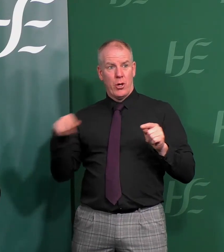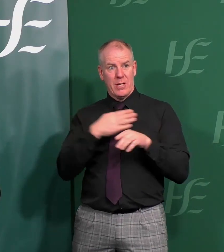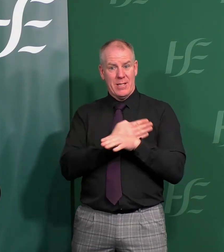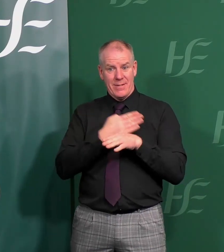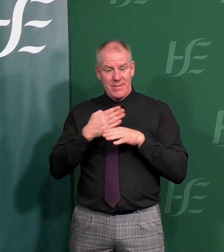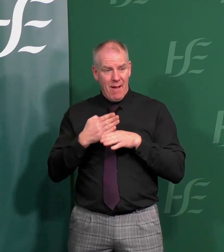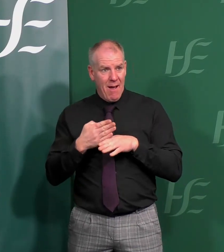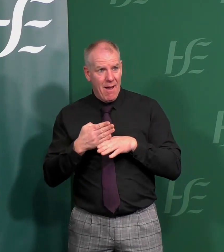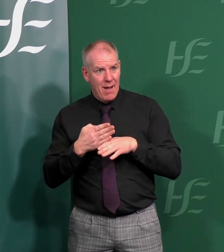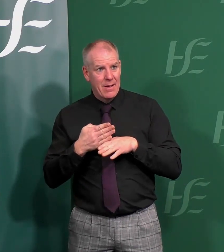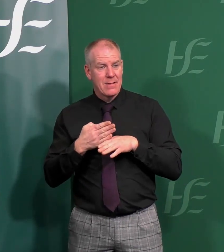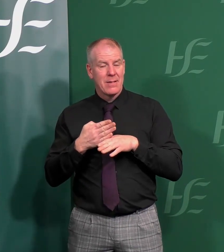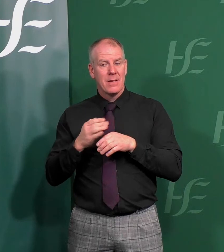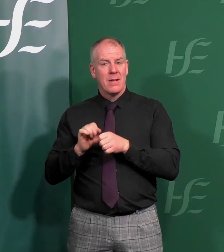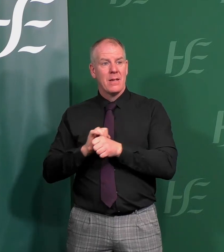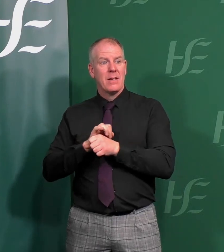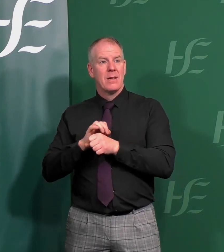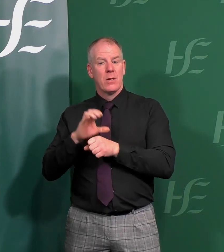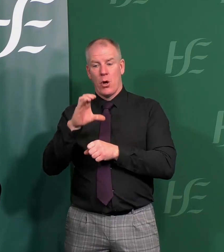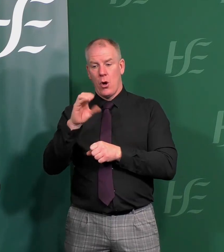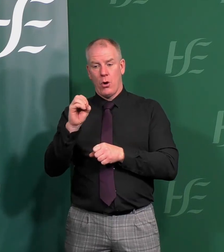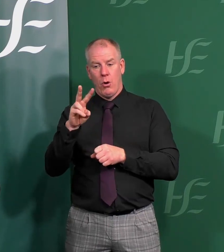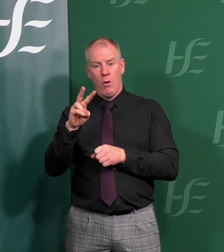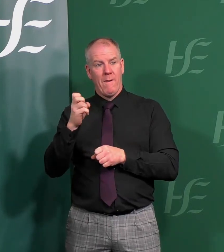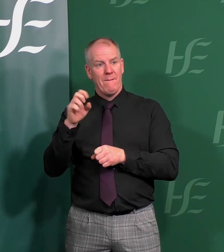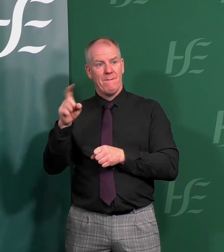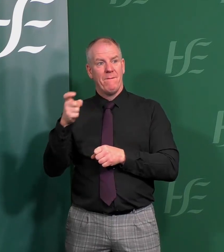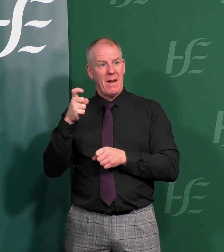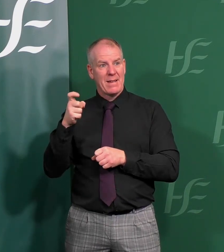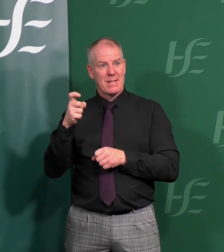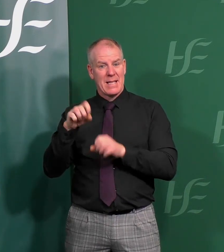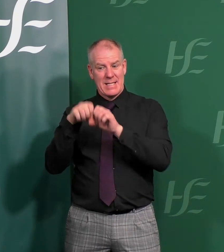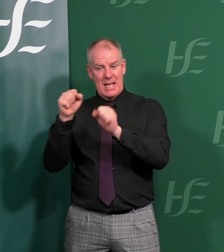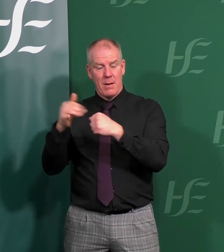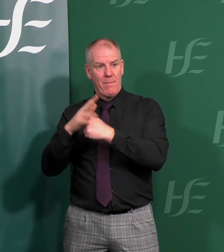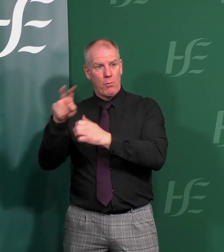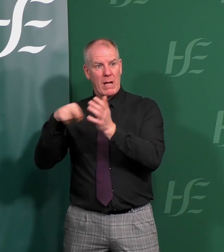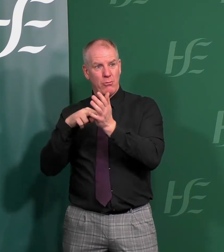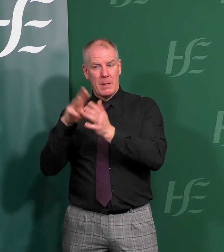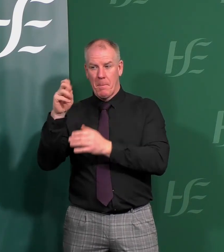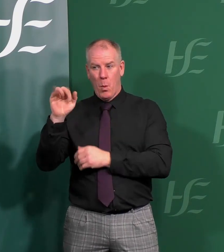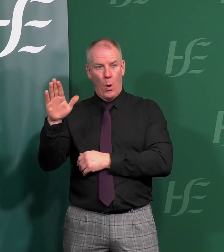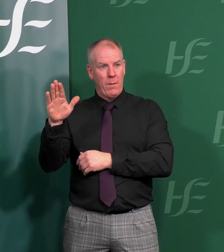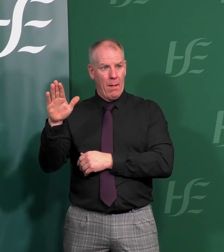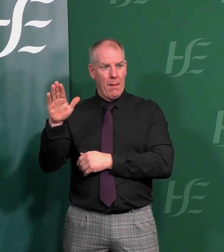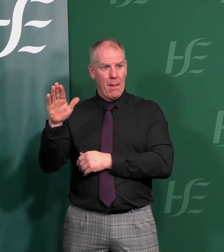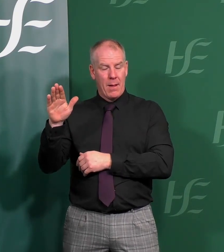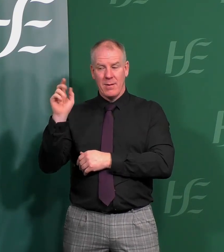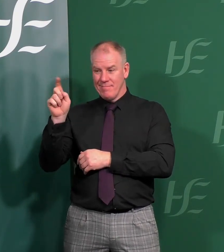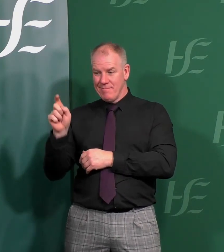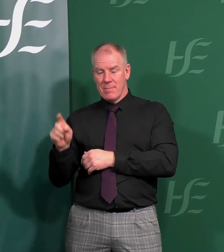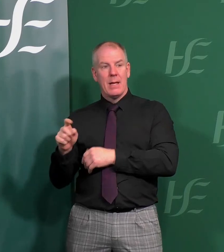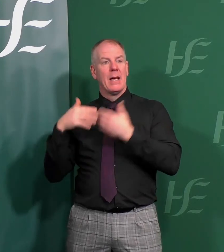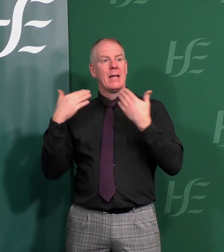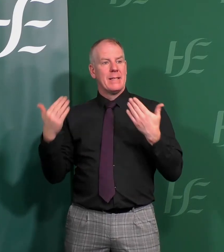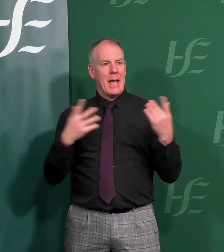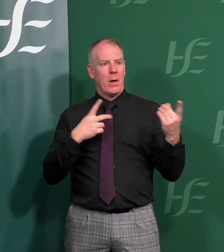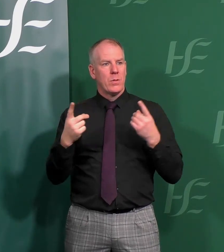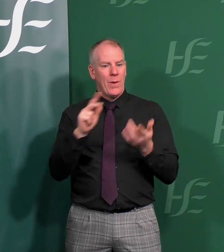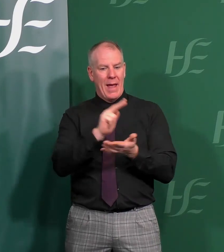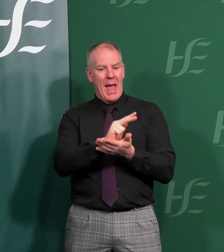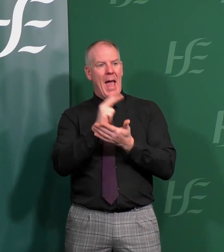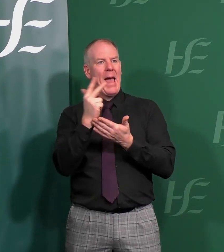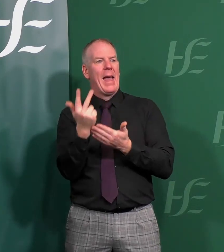just kicked off our COVAX system for the registration of vaccines, which was a very manual system. We're now running on the